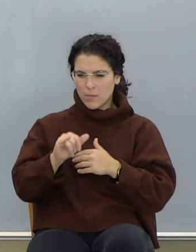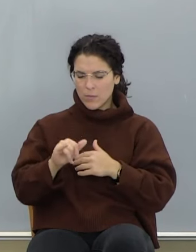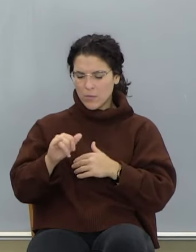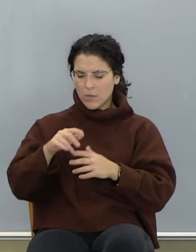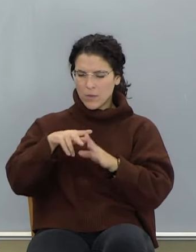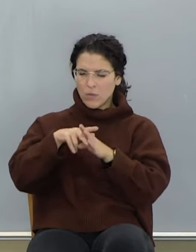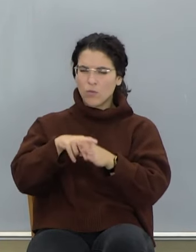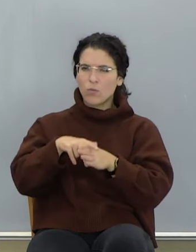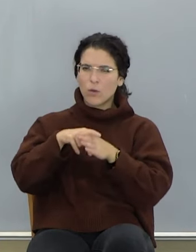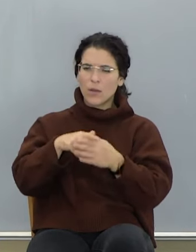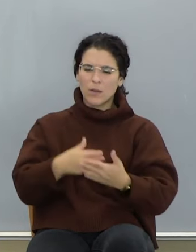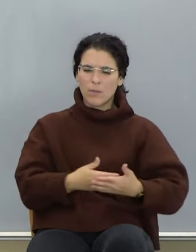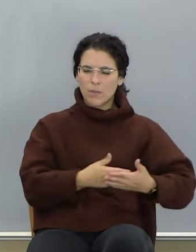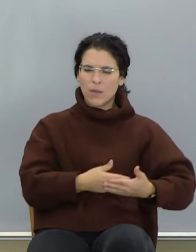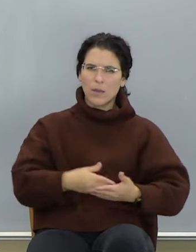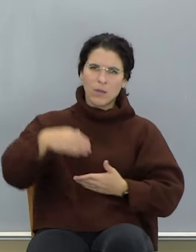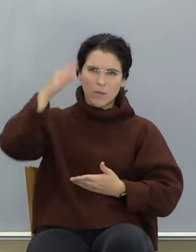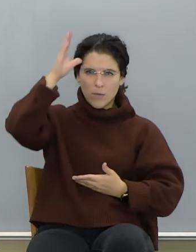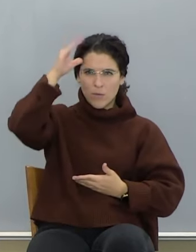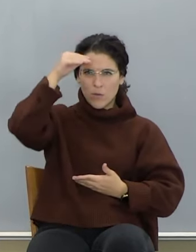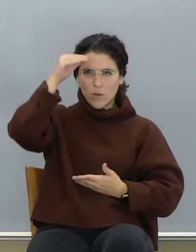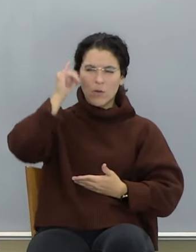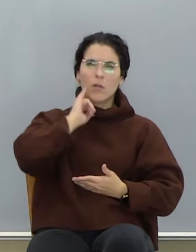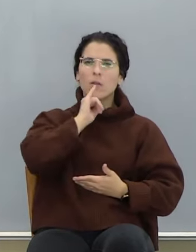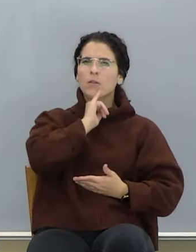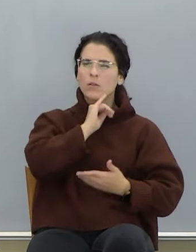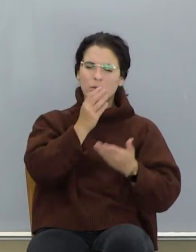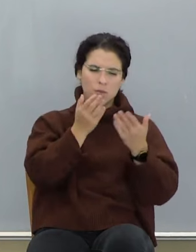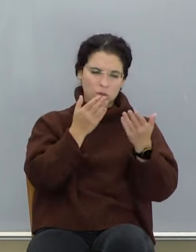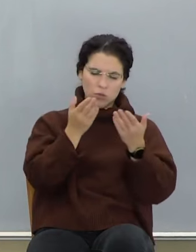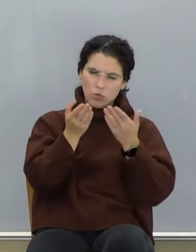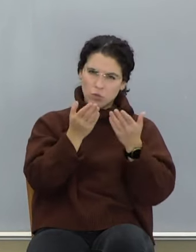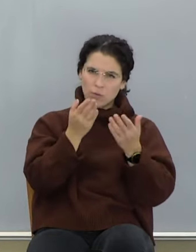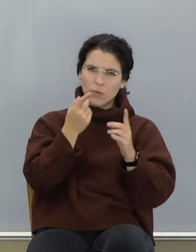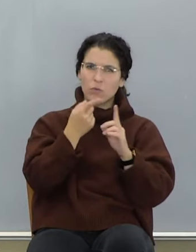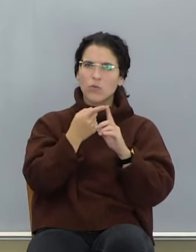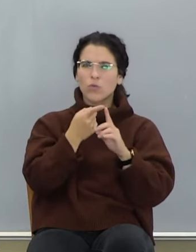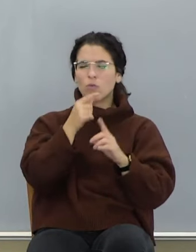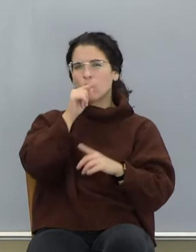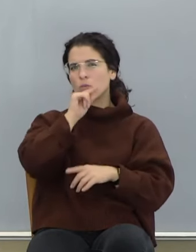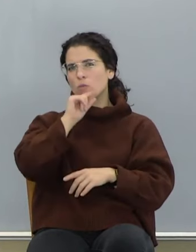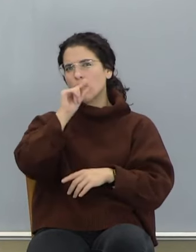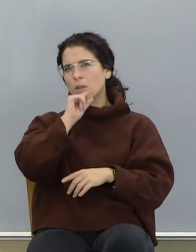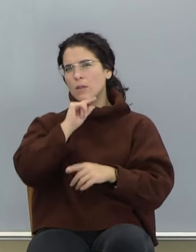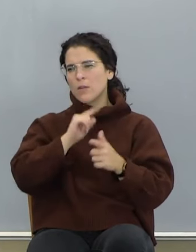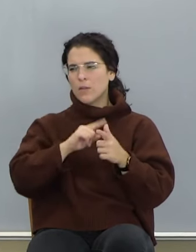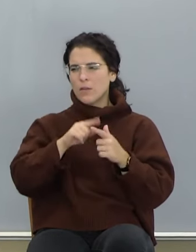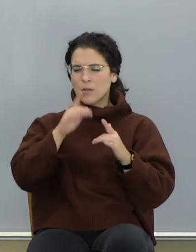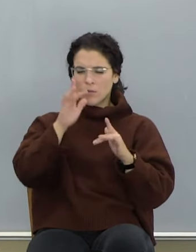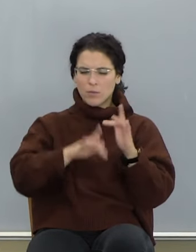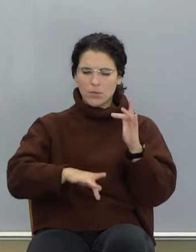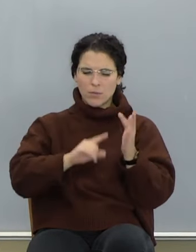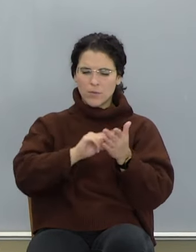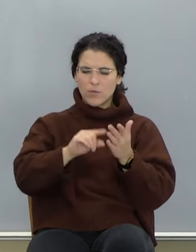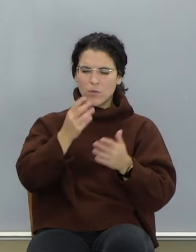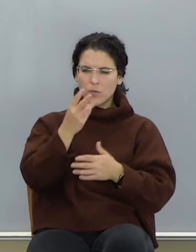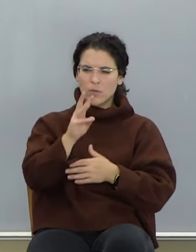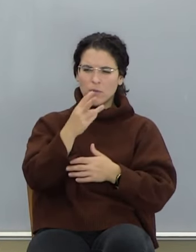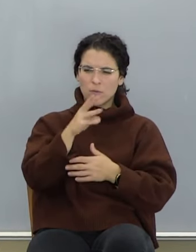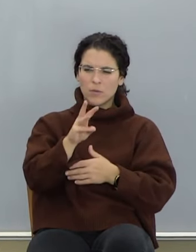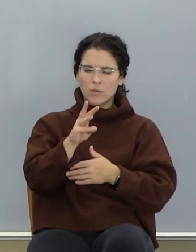the ass, and Israel is in servitude to the Gentiles. Then drop down to verse